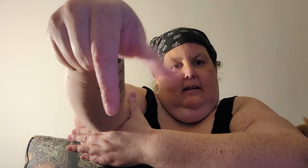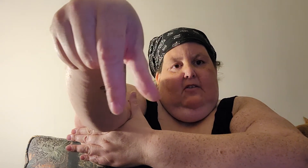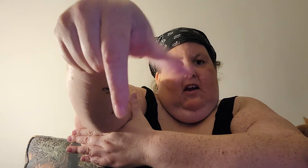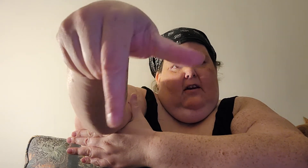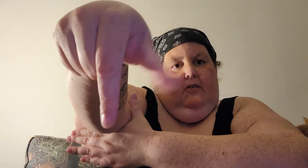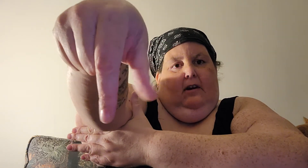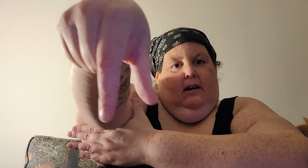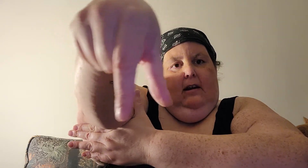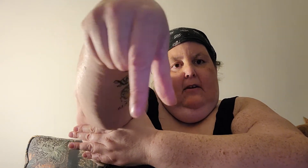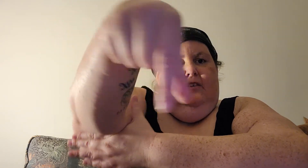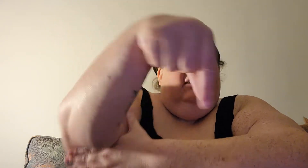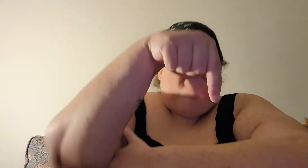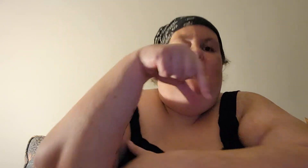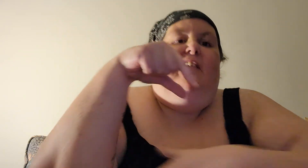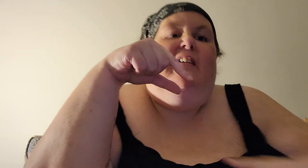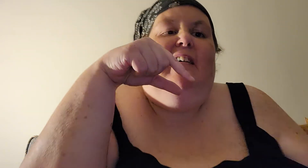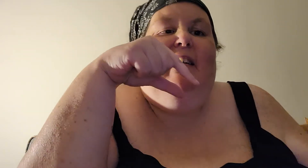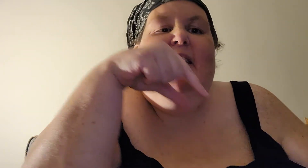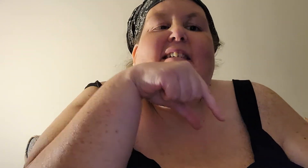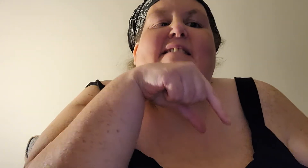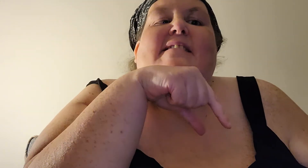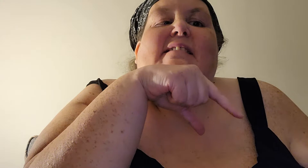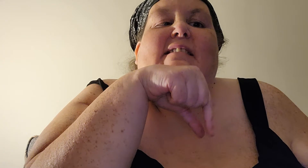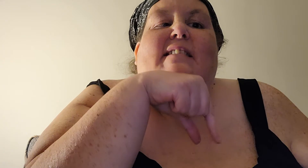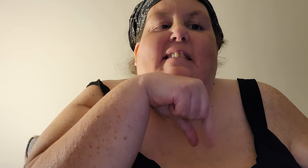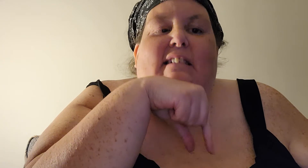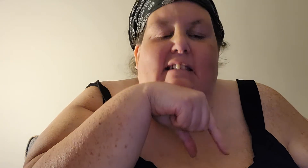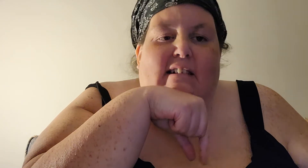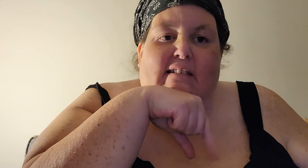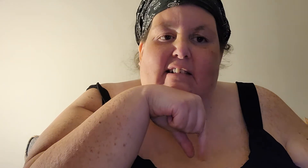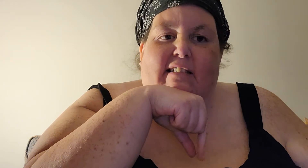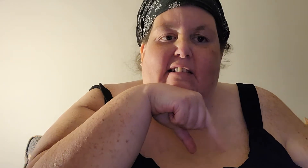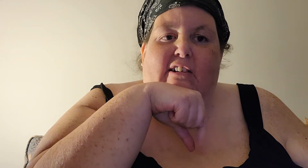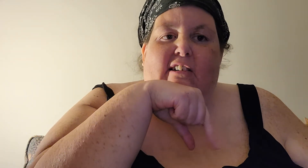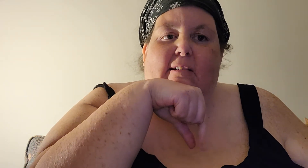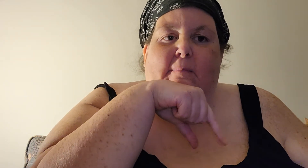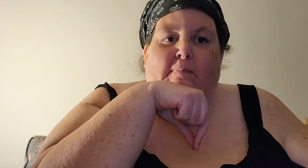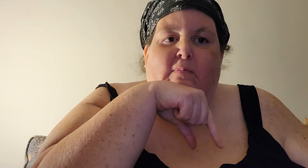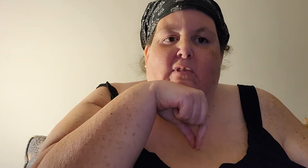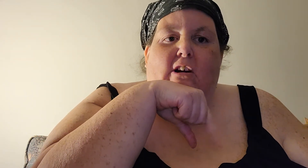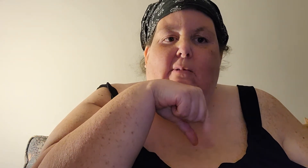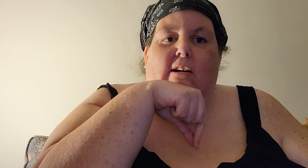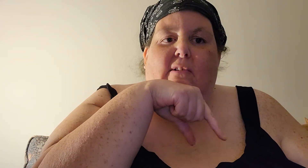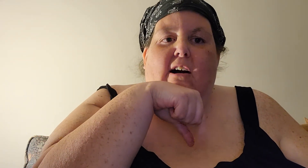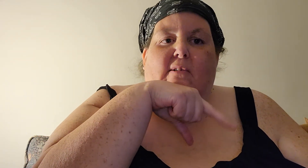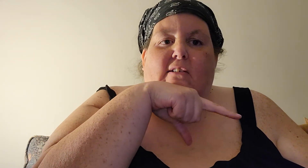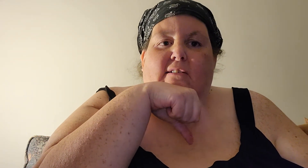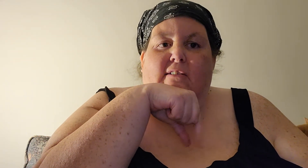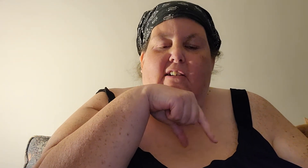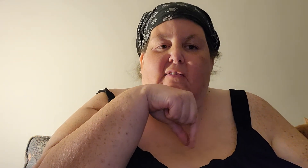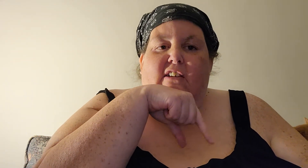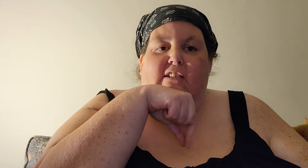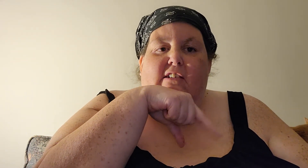edit that out right now. So then there you go. There's your turkey. Gobble, gobble, gobble. Ready for